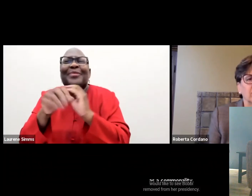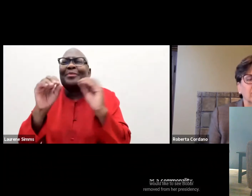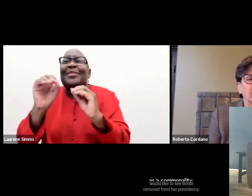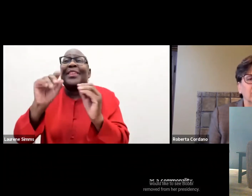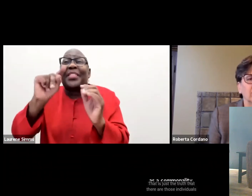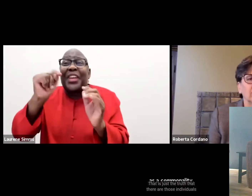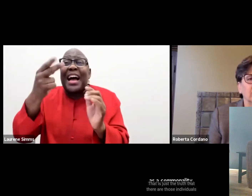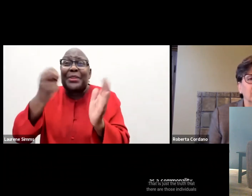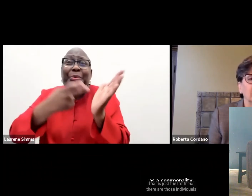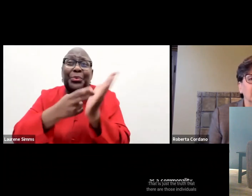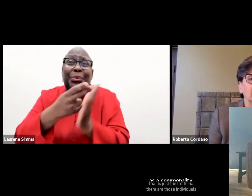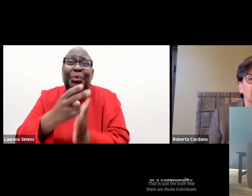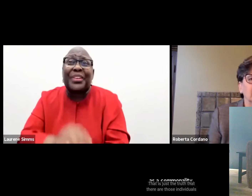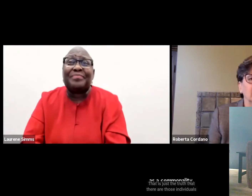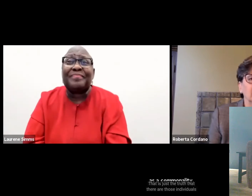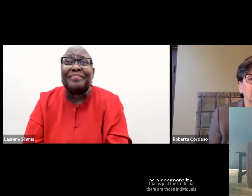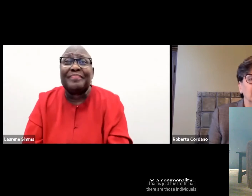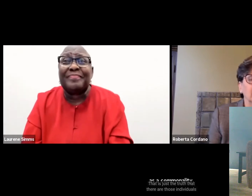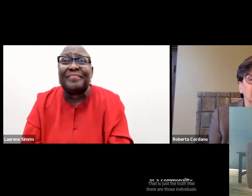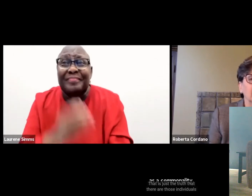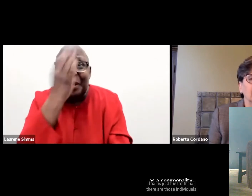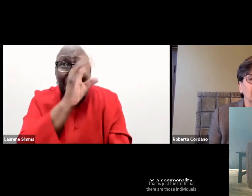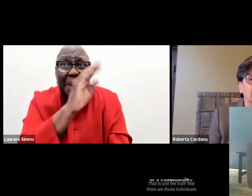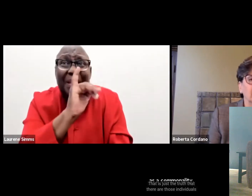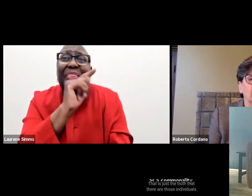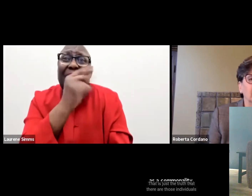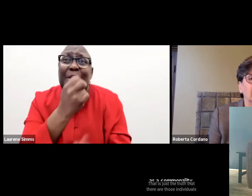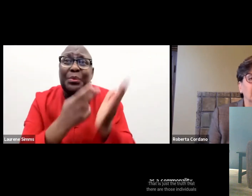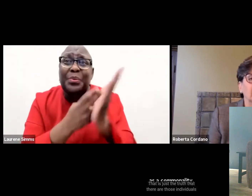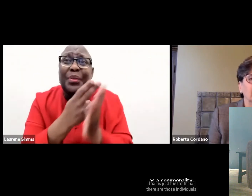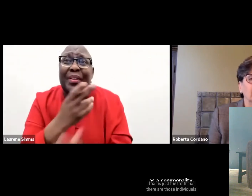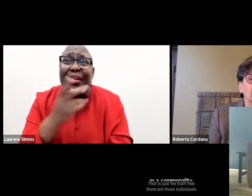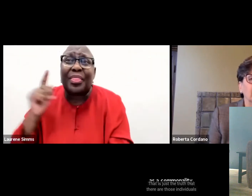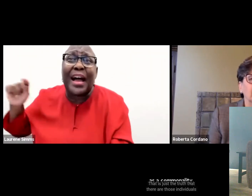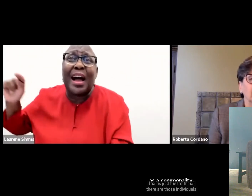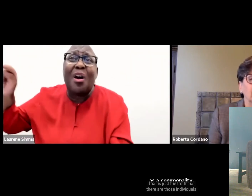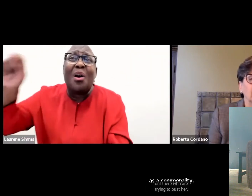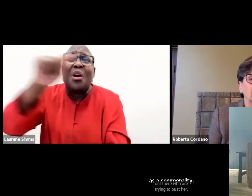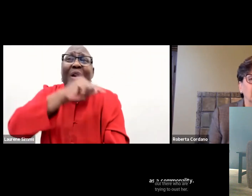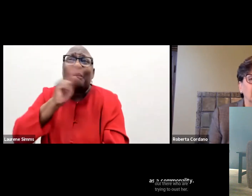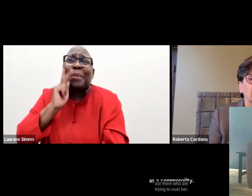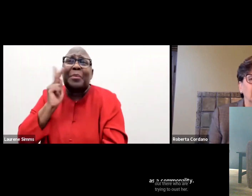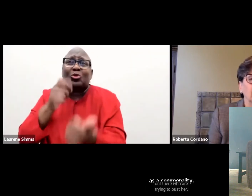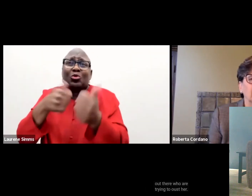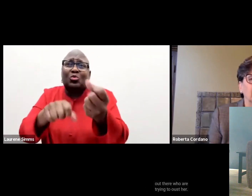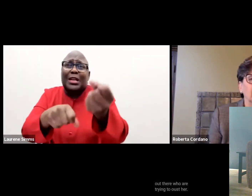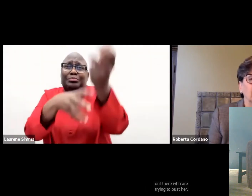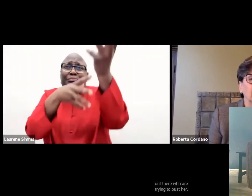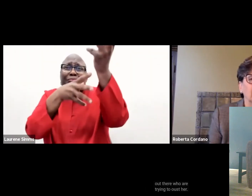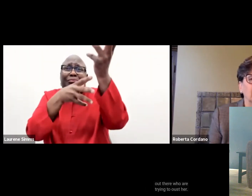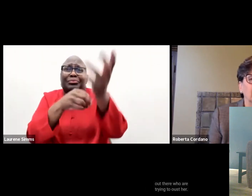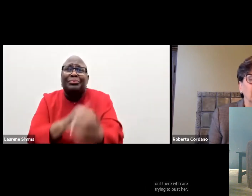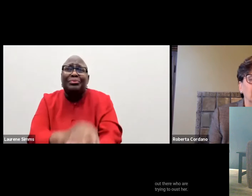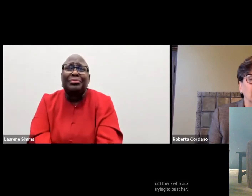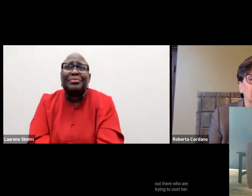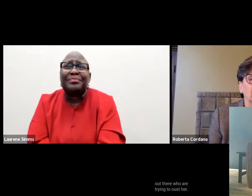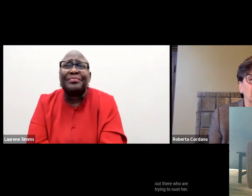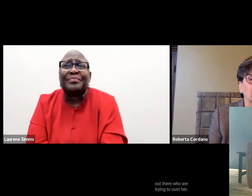But we would like to see Bobby's perspective on this. And that's just the truth about those